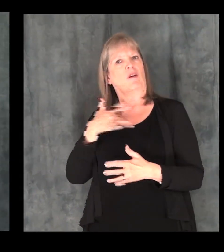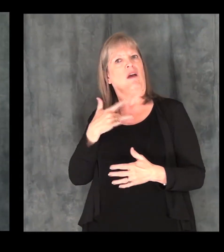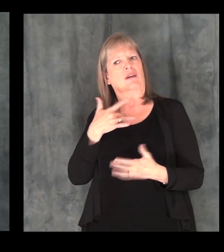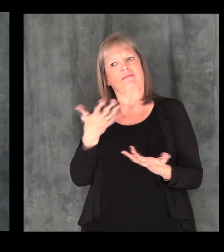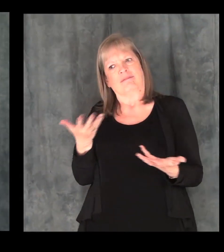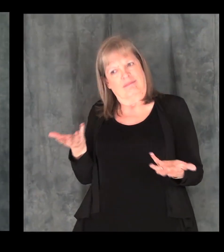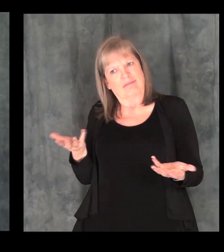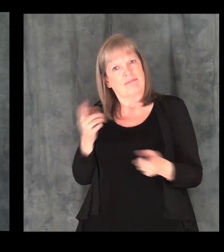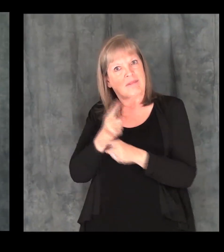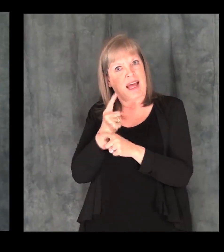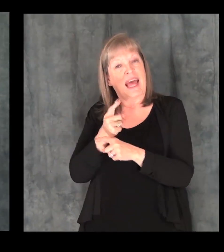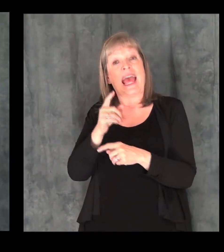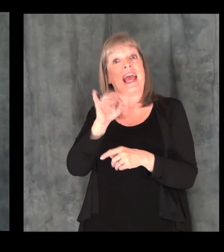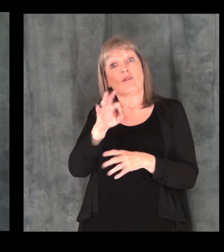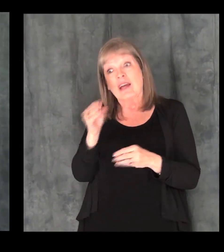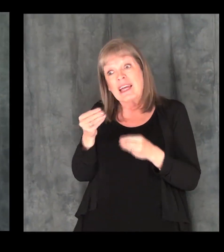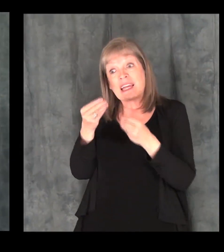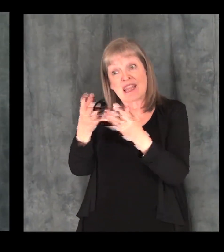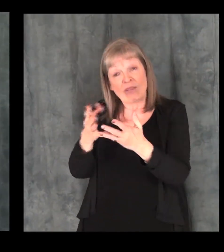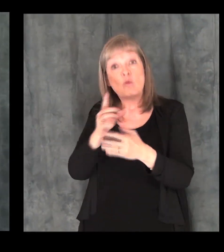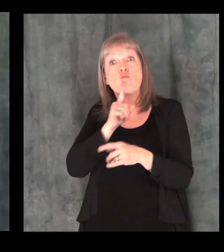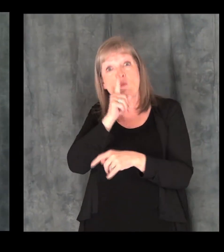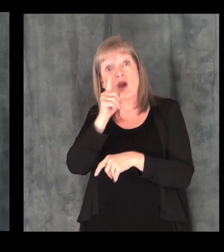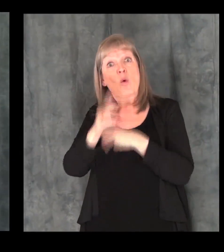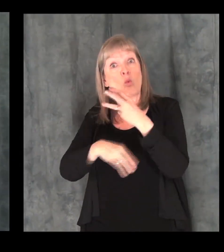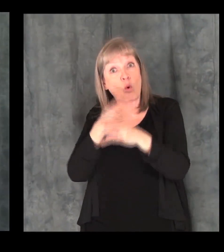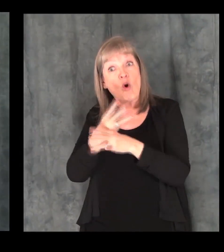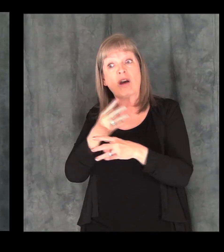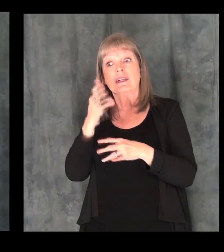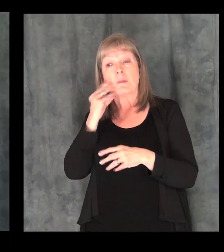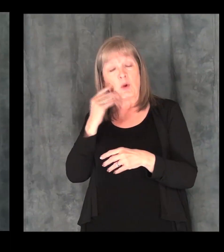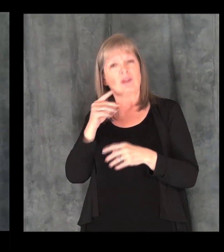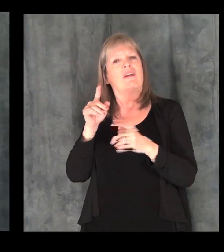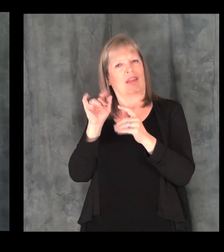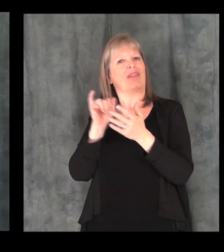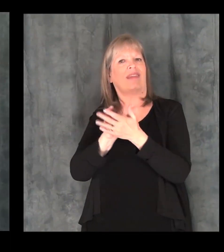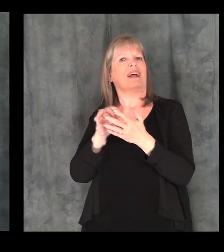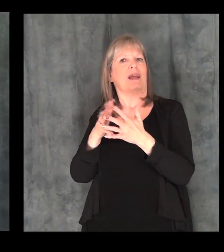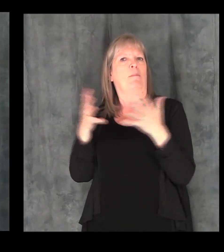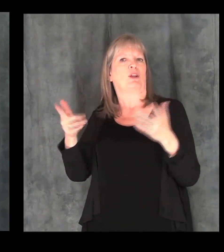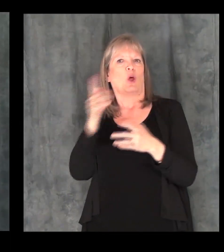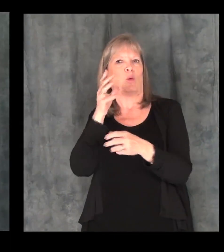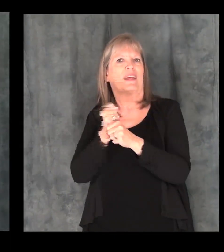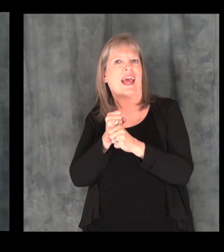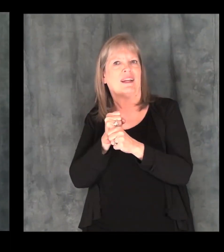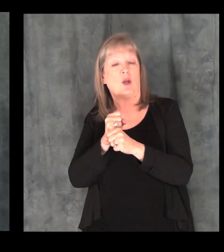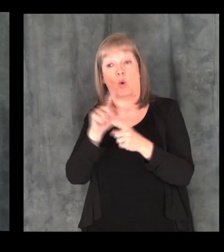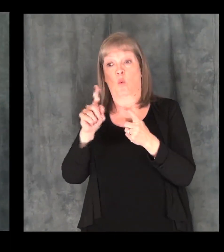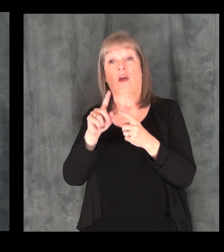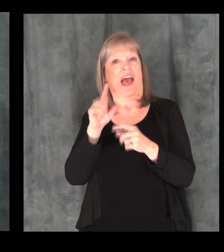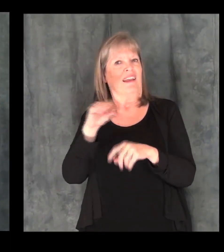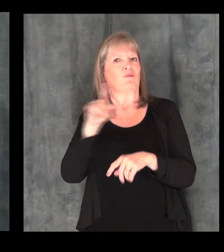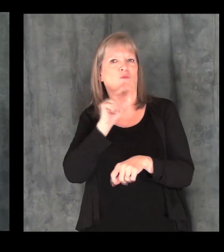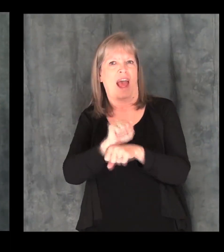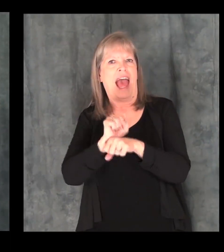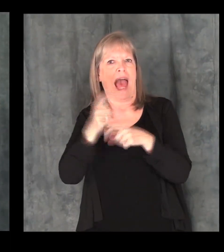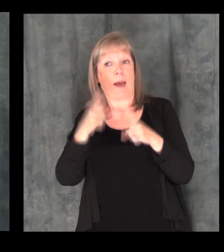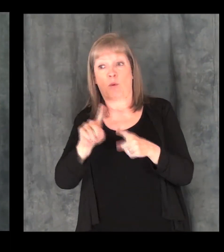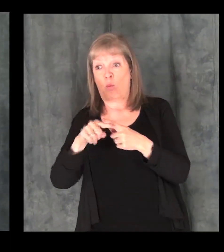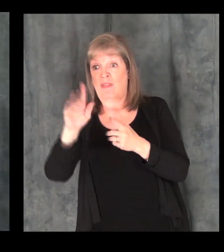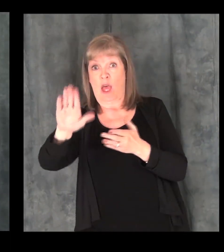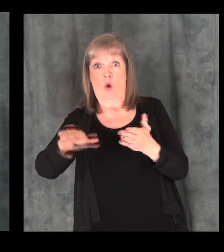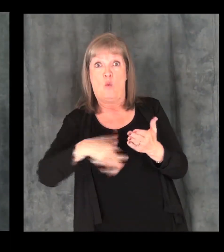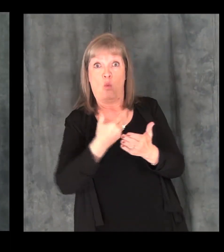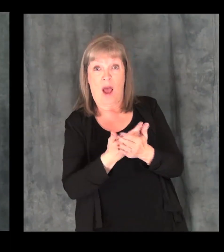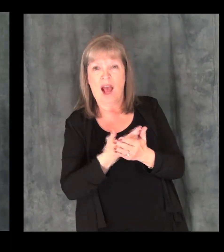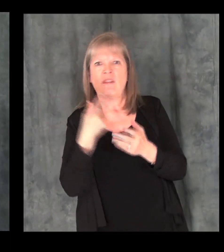were provided with this information in the real world, they would then seek out that information once they arrived, and most of them did. As soon as they arrived, they sought out all